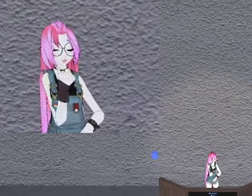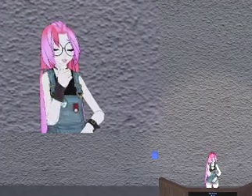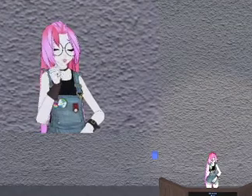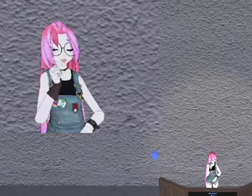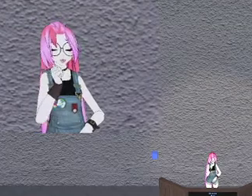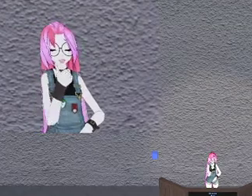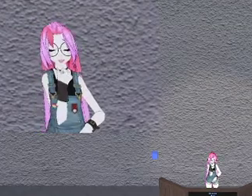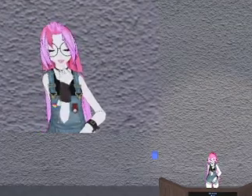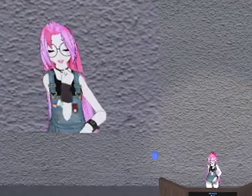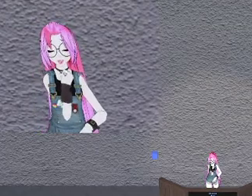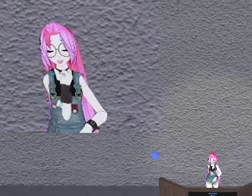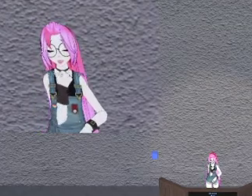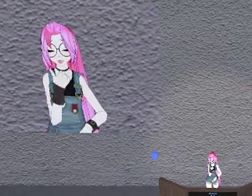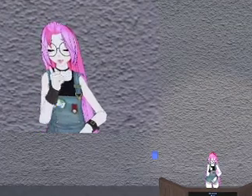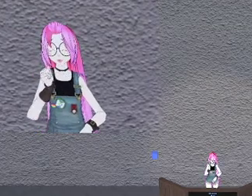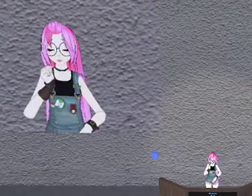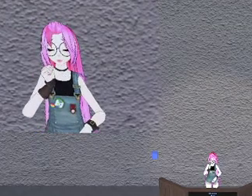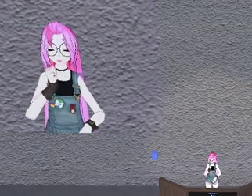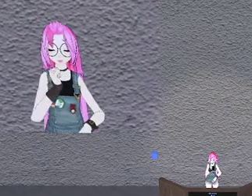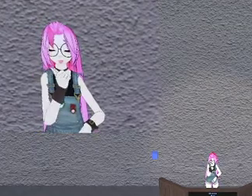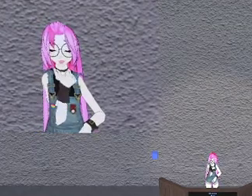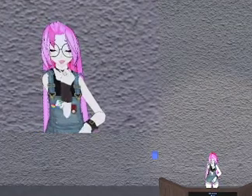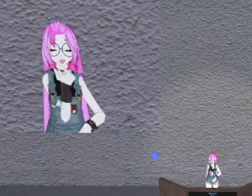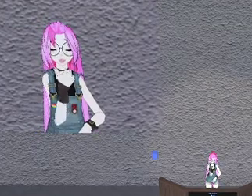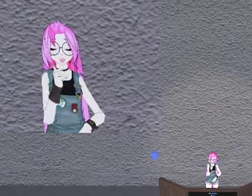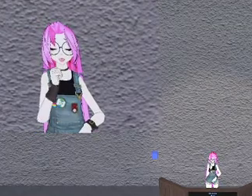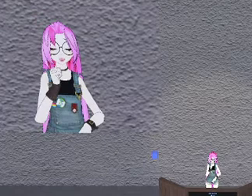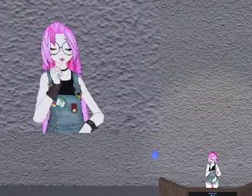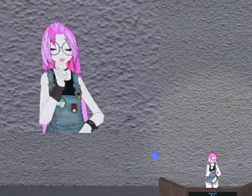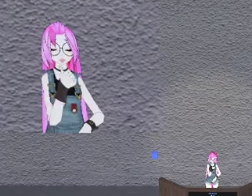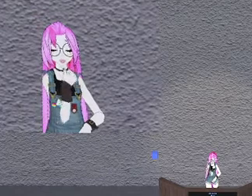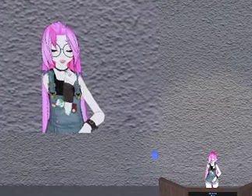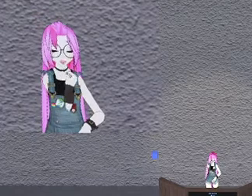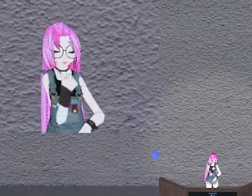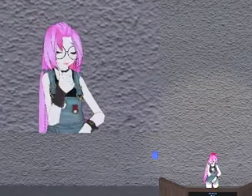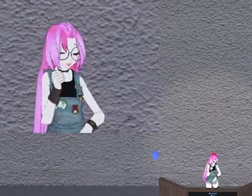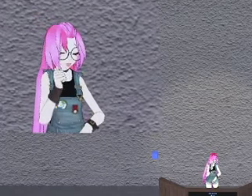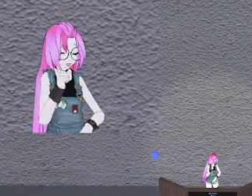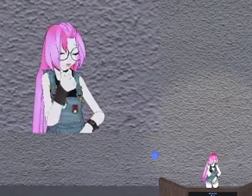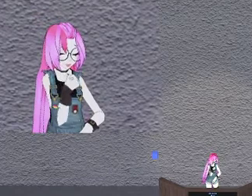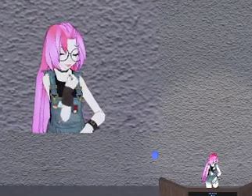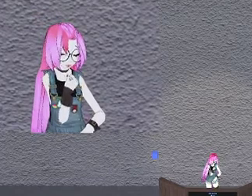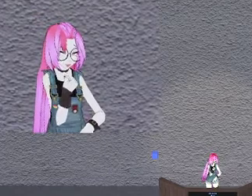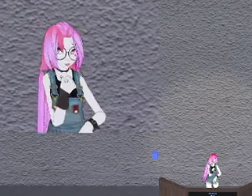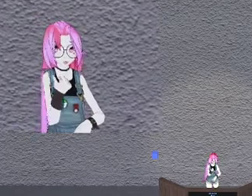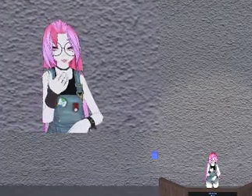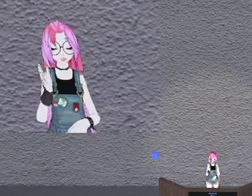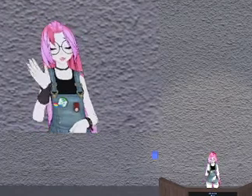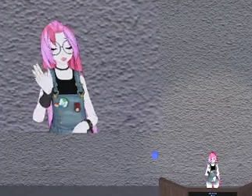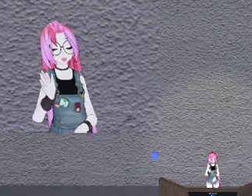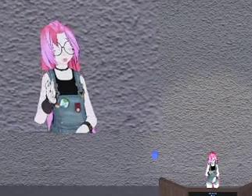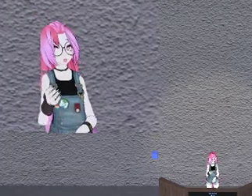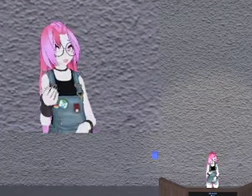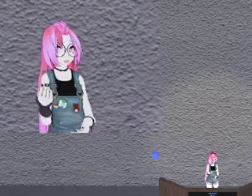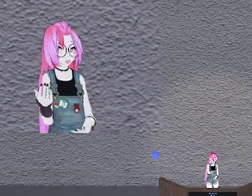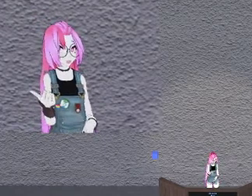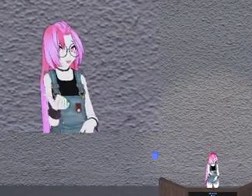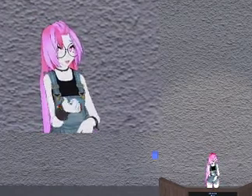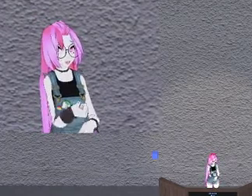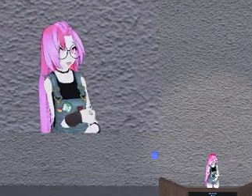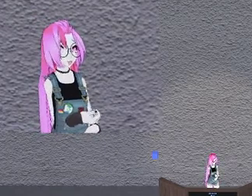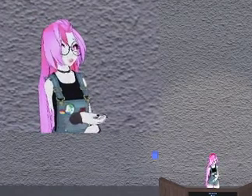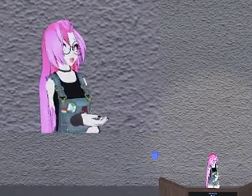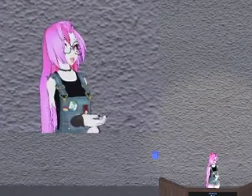remorsing a mistake that you made, or the actual mistake being taken place. And it's a sign for oops